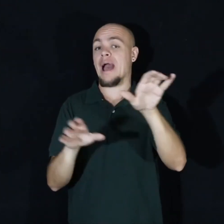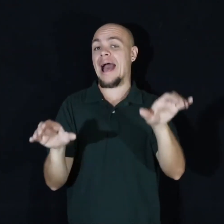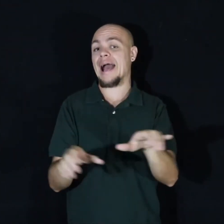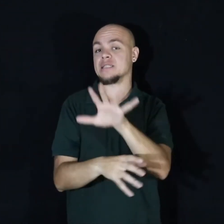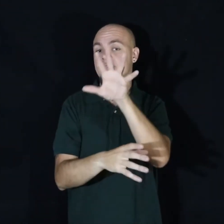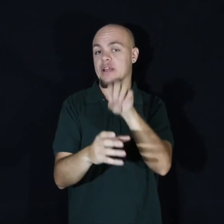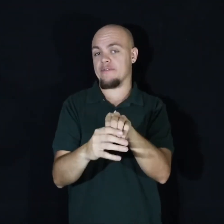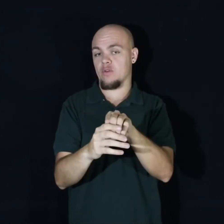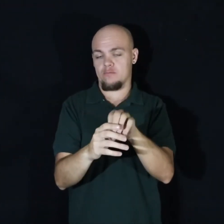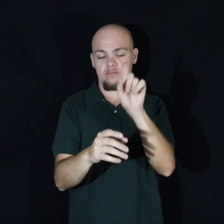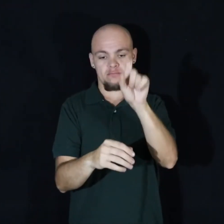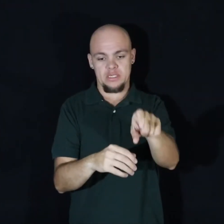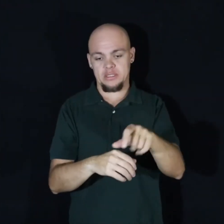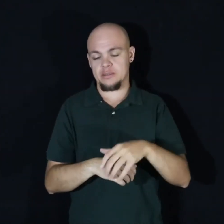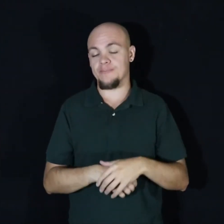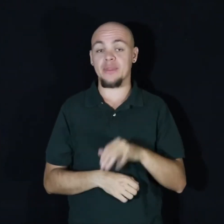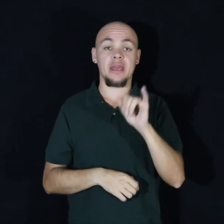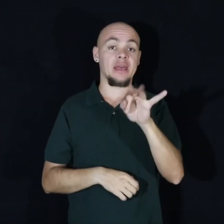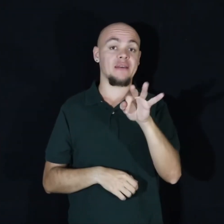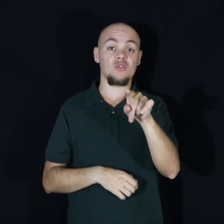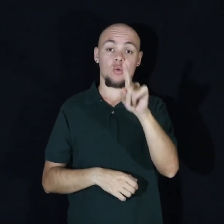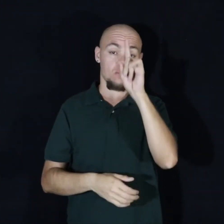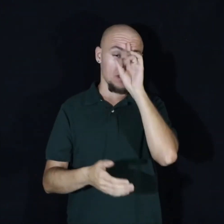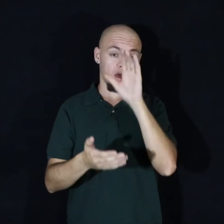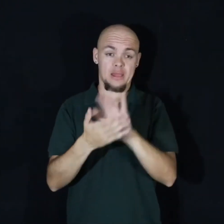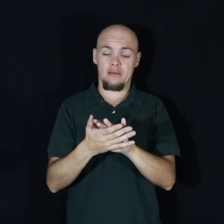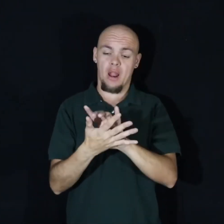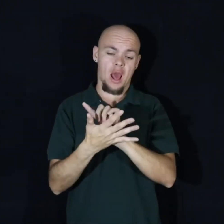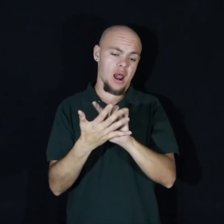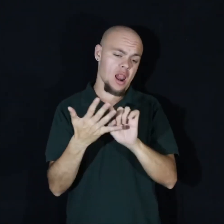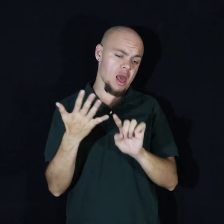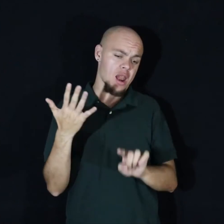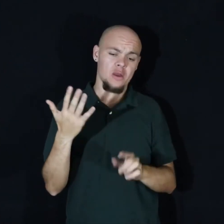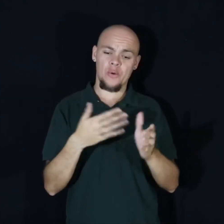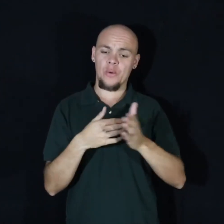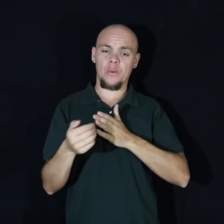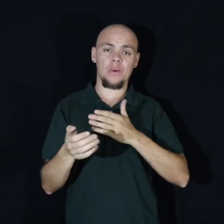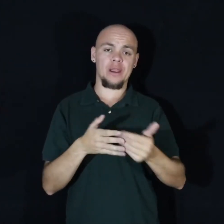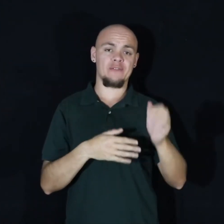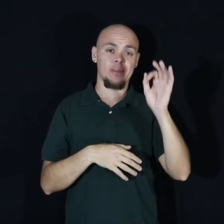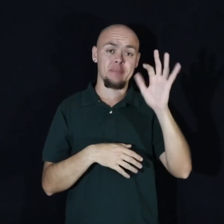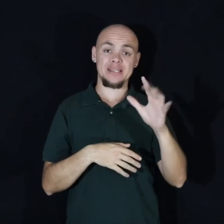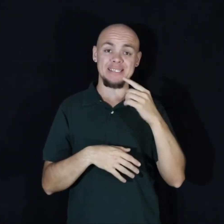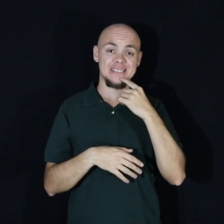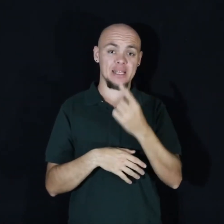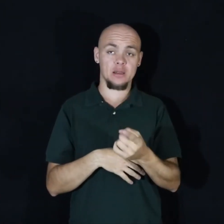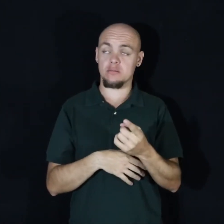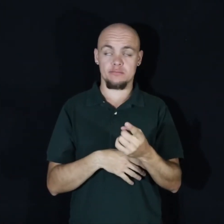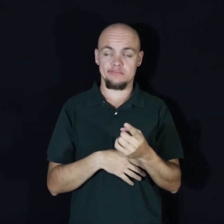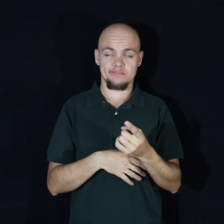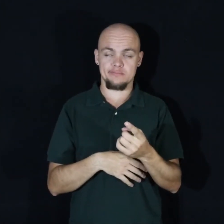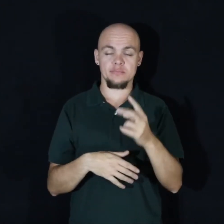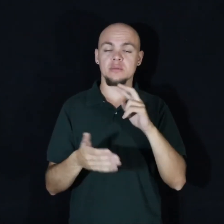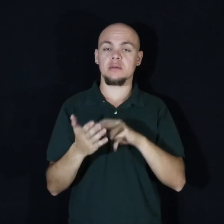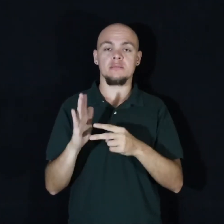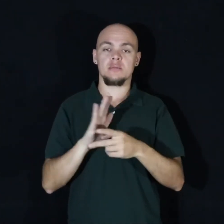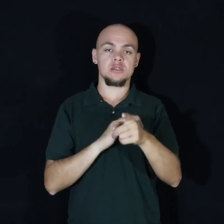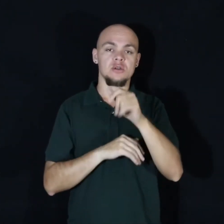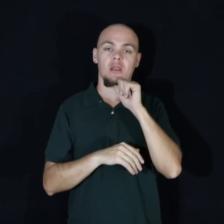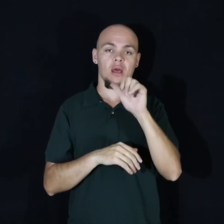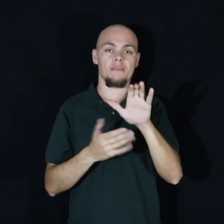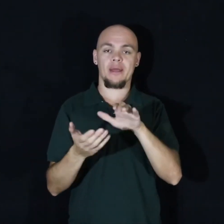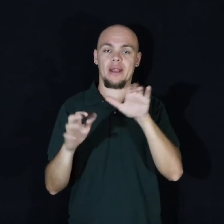hard. But you need to be an active participant in your spiritual education. If you just believe whatever pastor tells you, you're not being